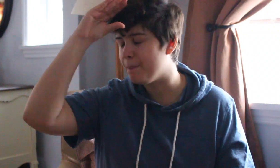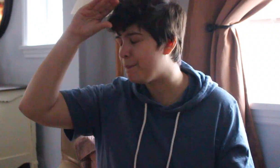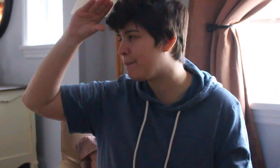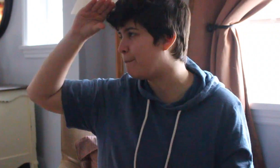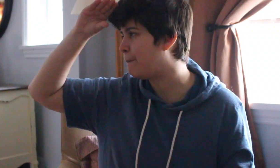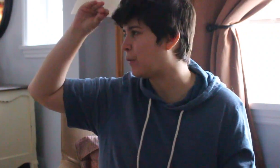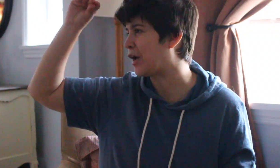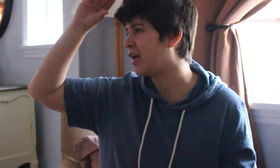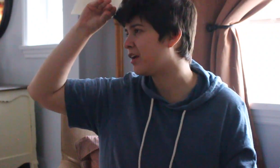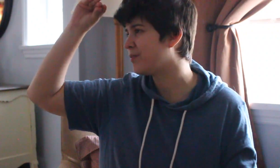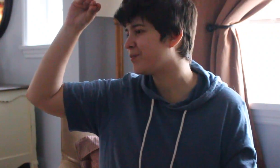Boy.